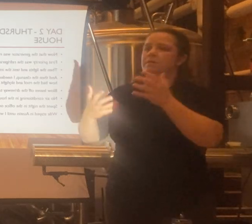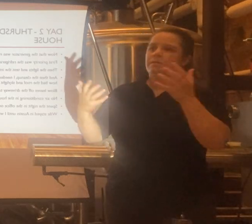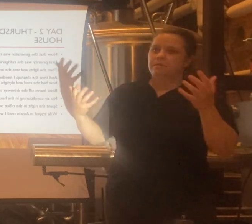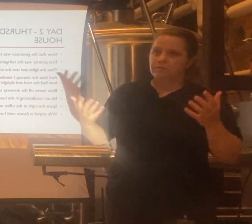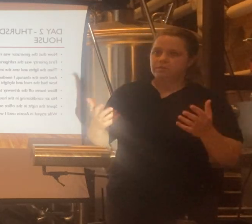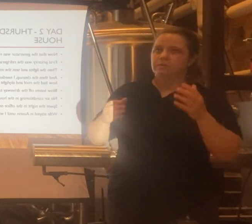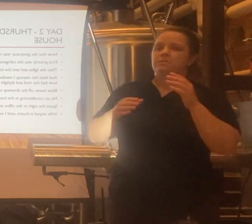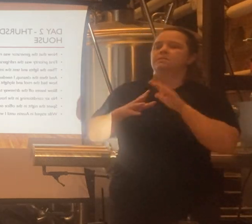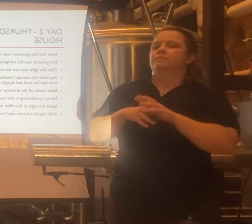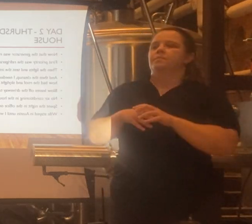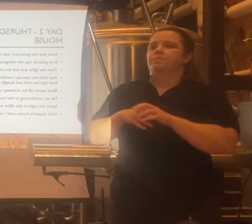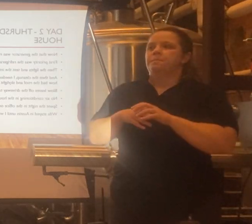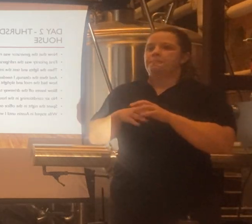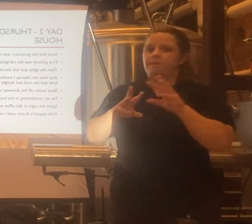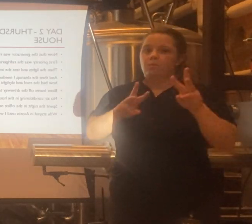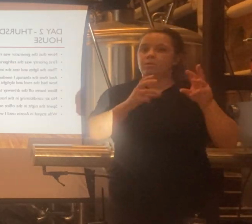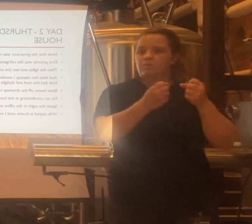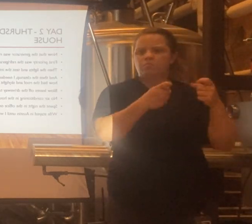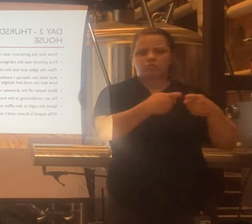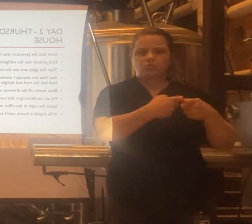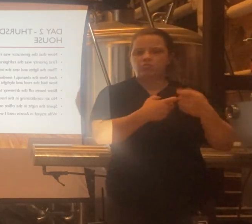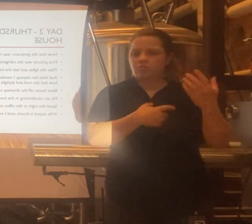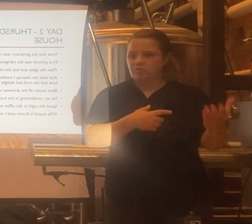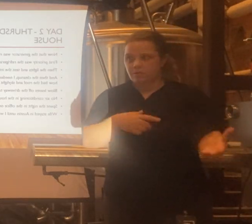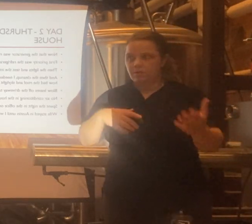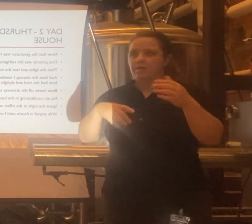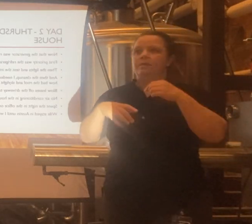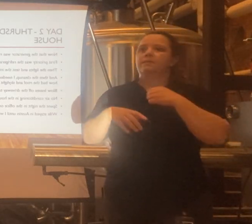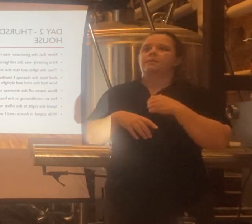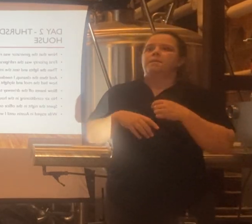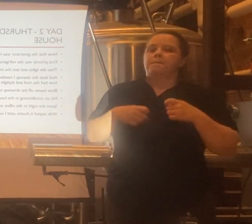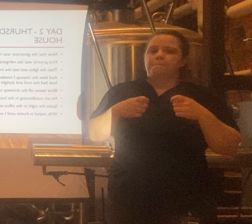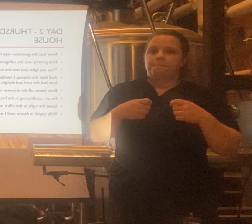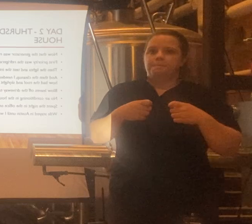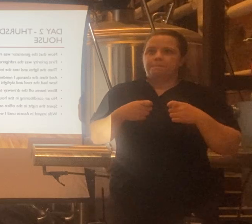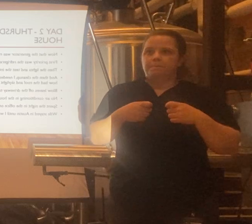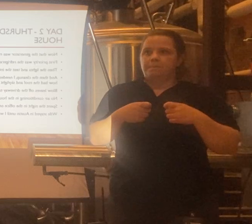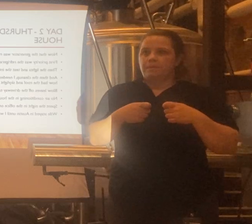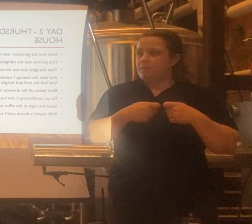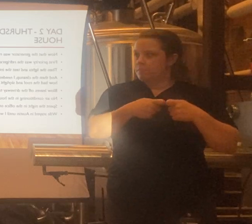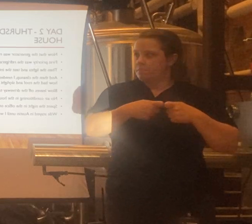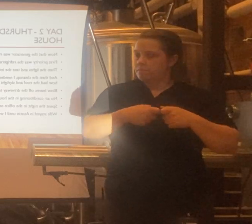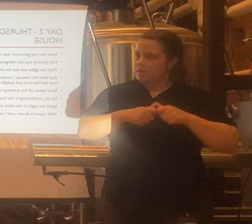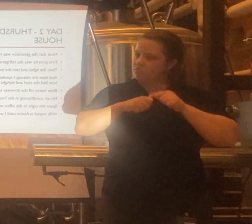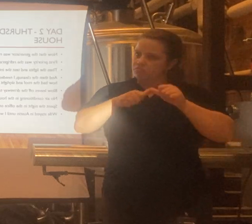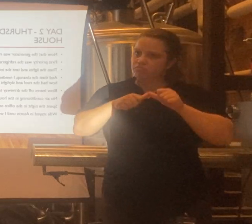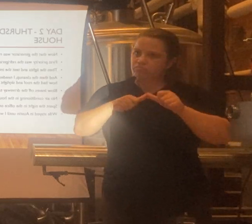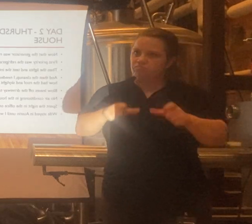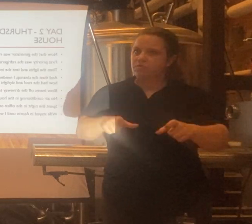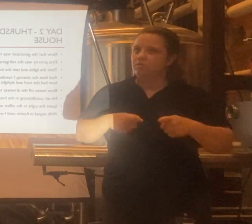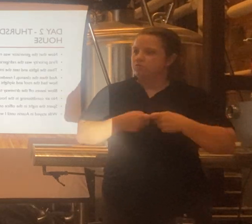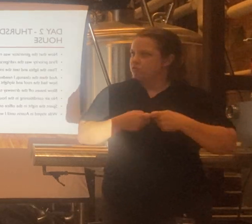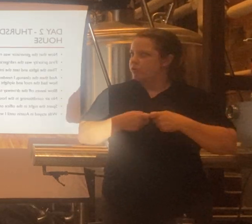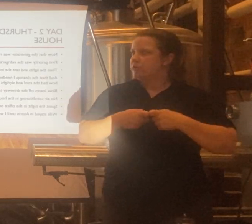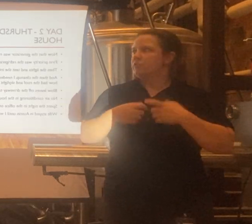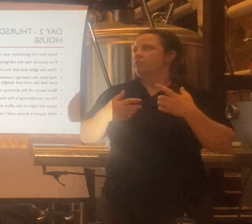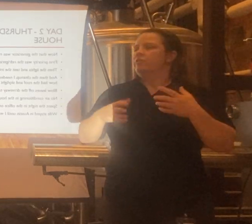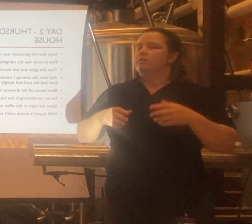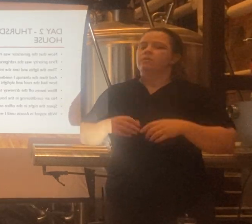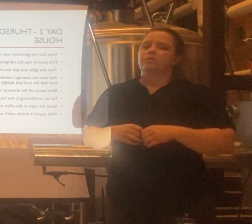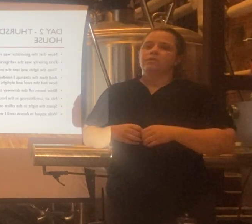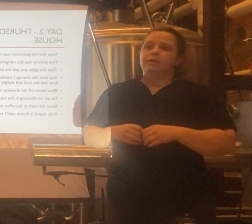solar setup. So I keep the batteries charged while this is going on, no power, all on solar. No air conditioning in the